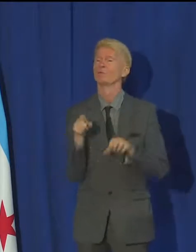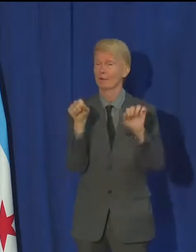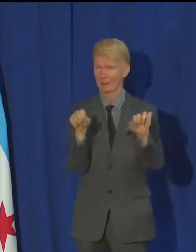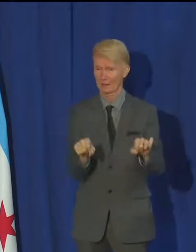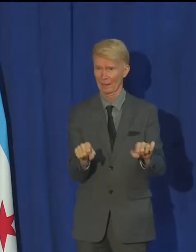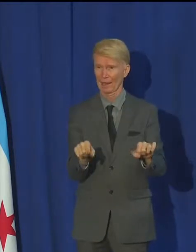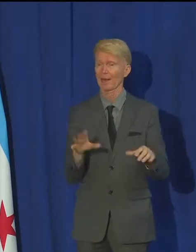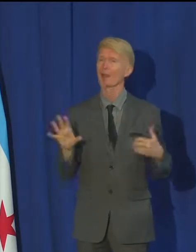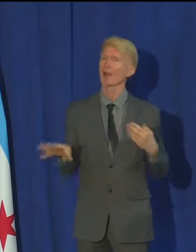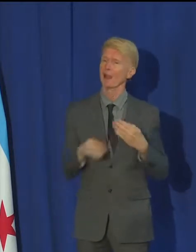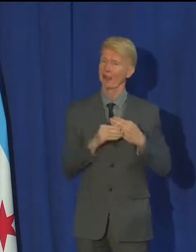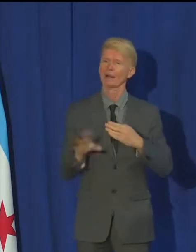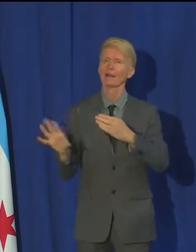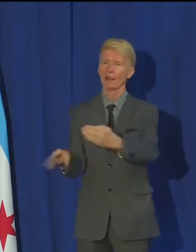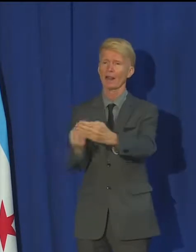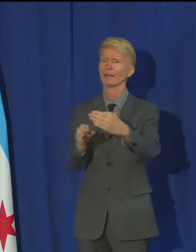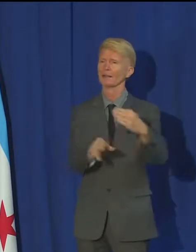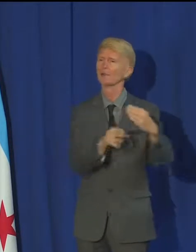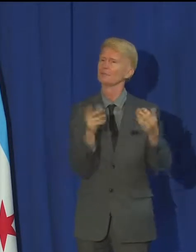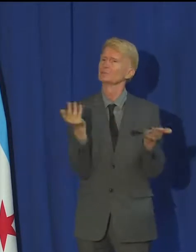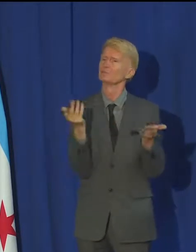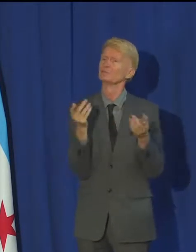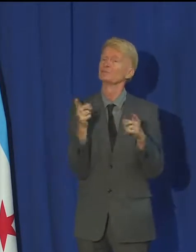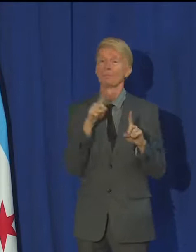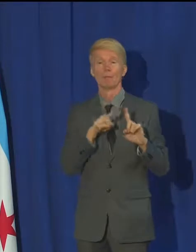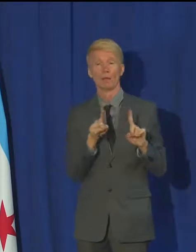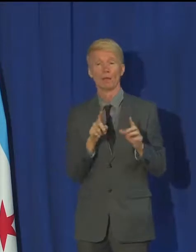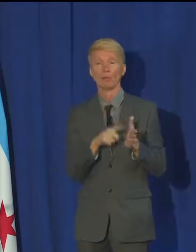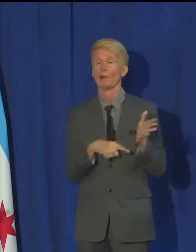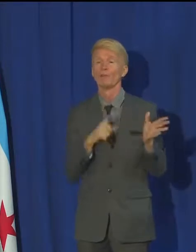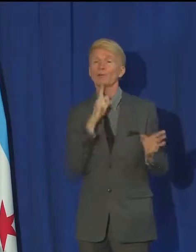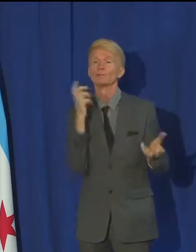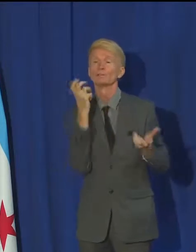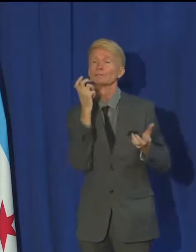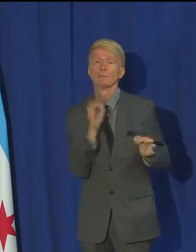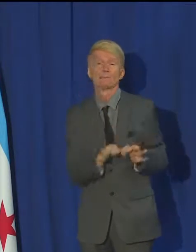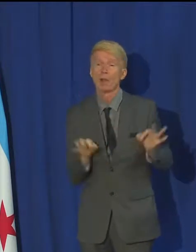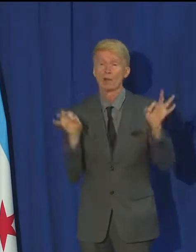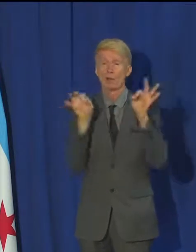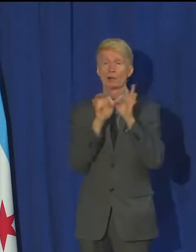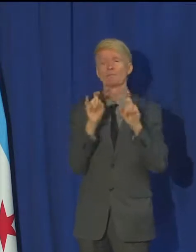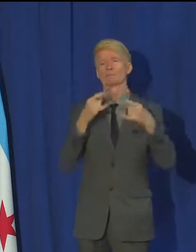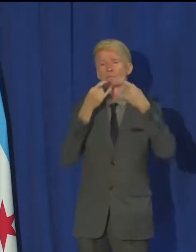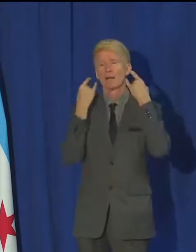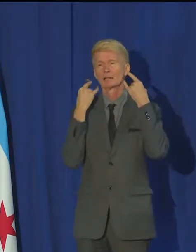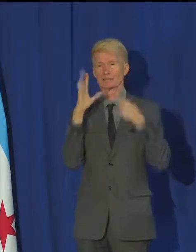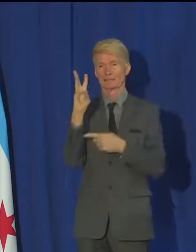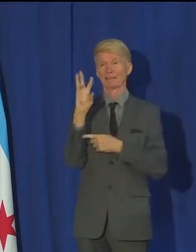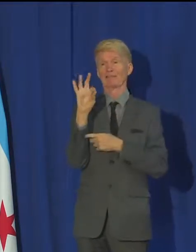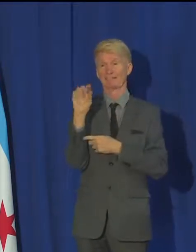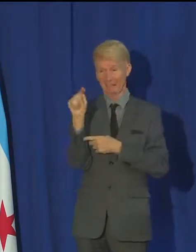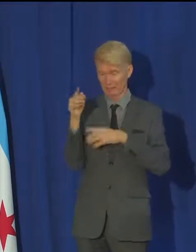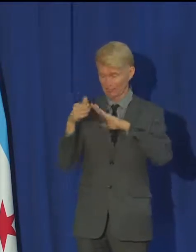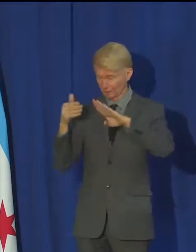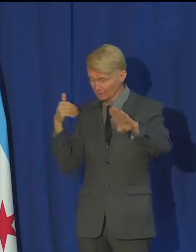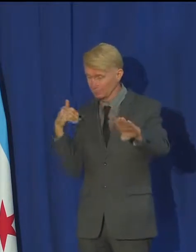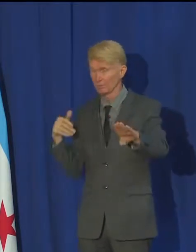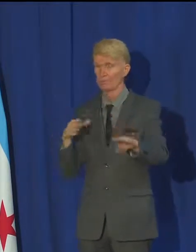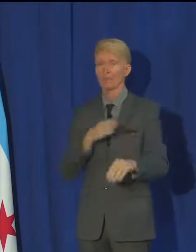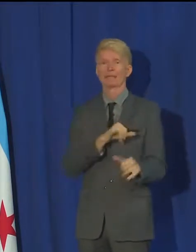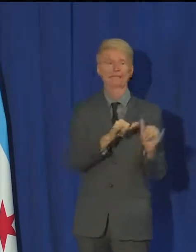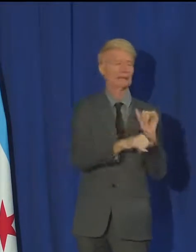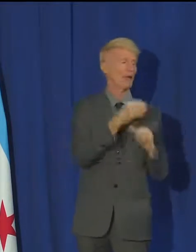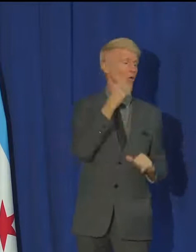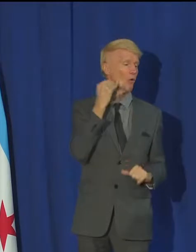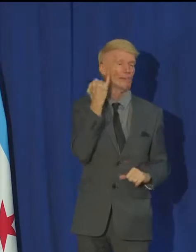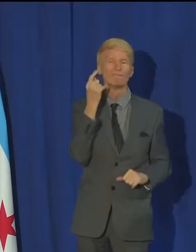all additive. They do not replace the more important things, which remain the masking, the 6-foot distancing, the staying home if you're sick, the same